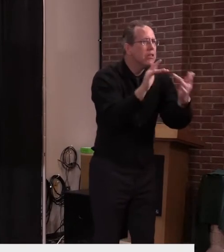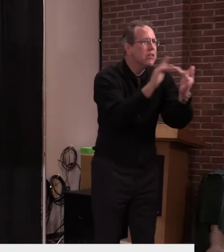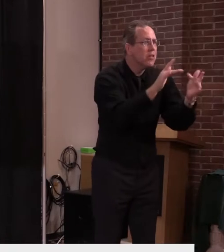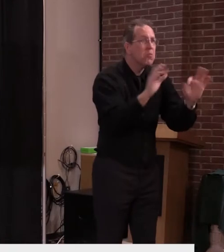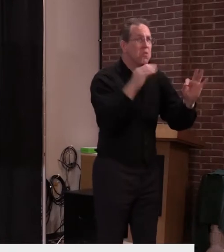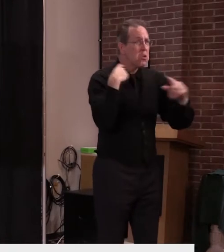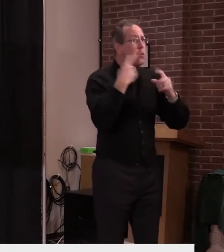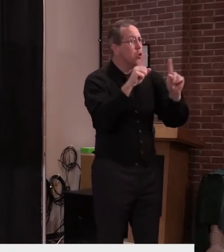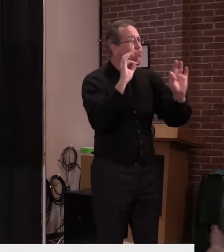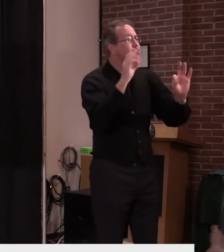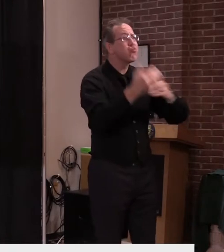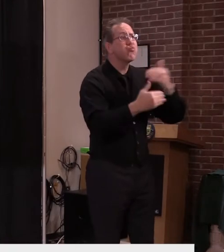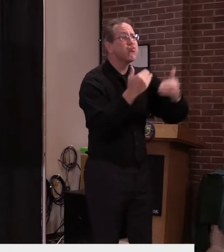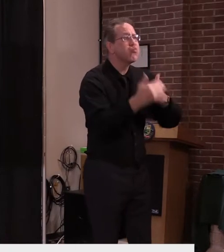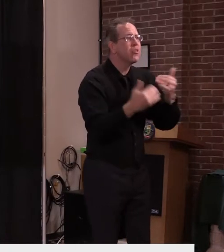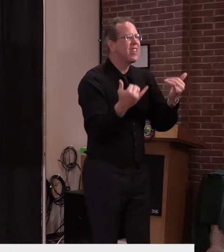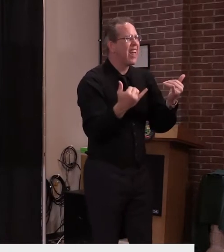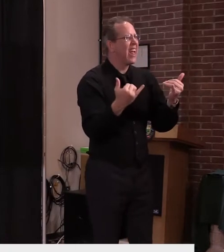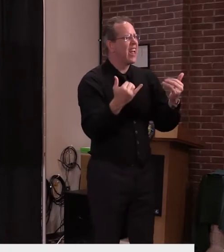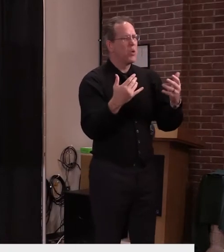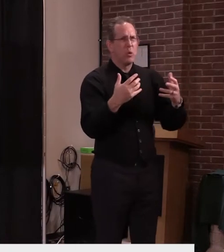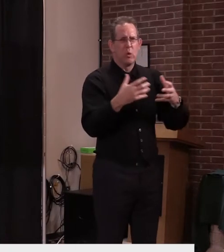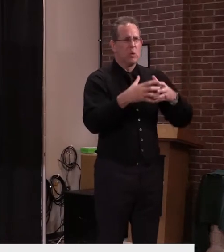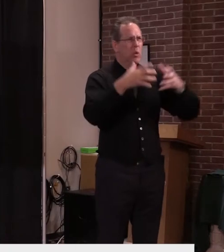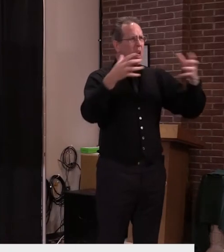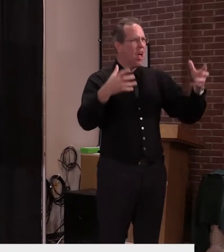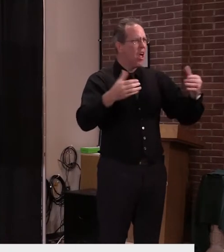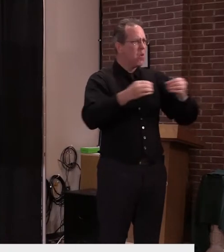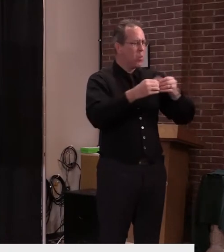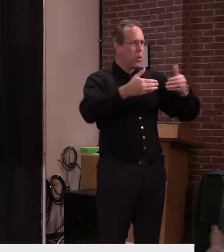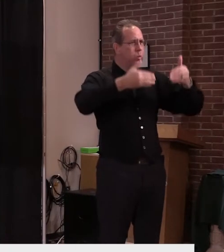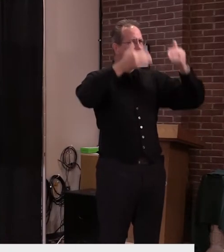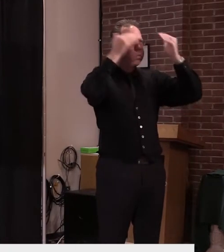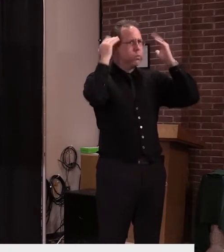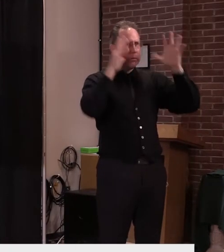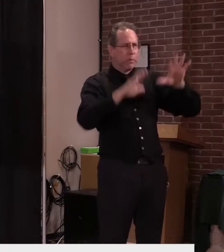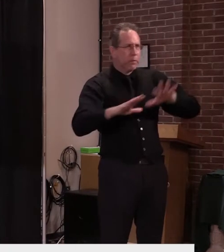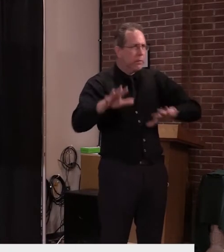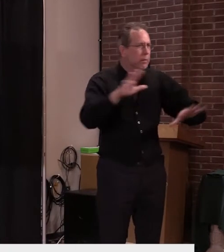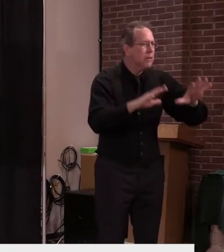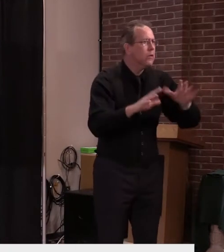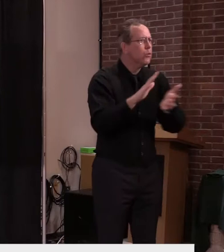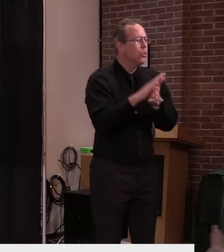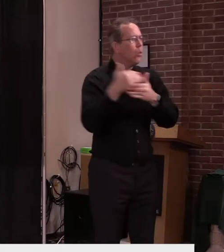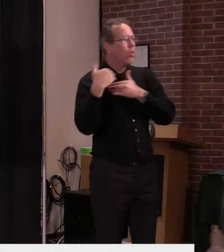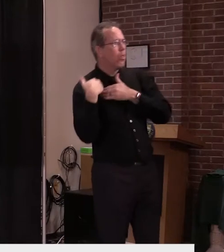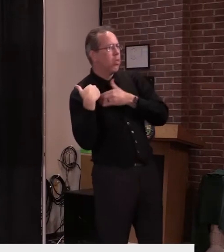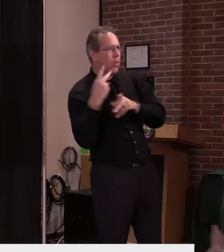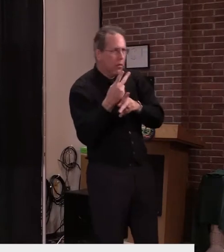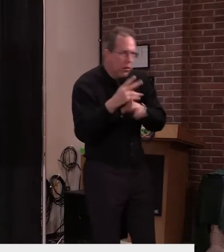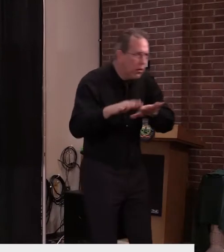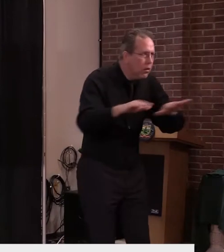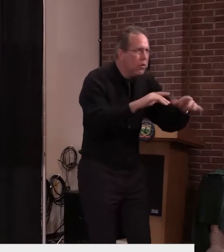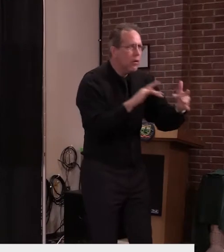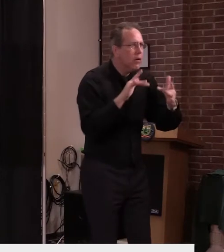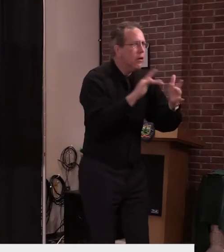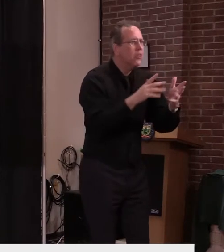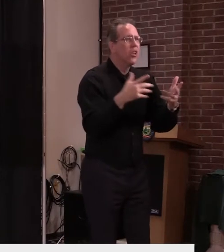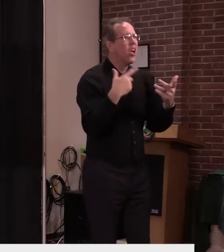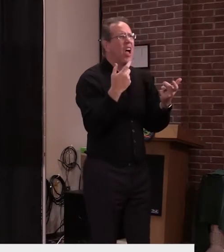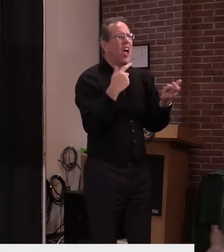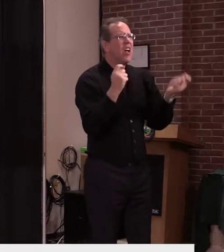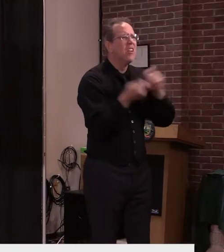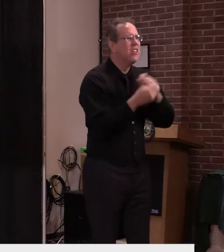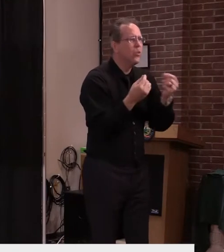once was. The new approach will get more tests out by treating everyone in a classroom where there's been a